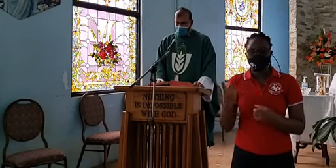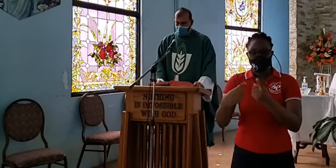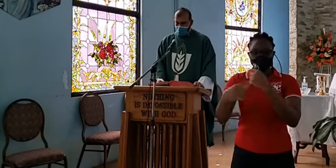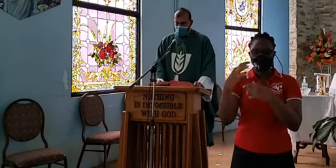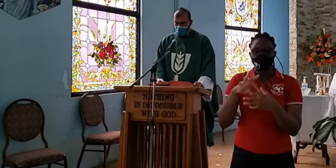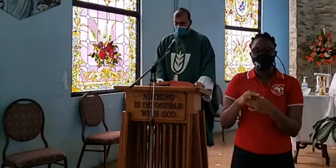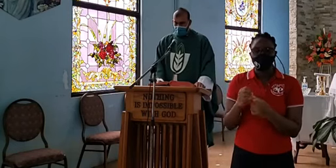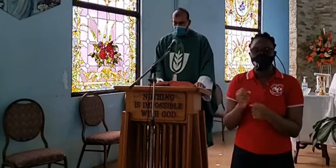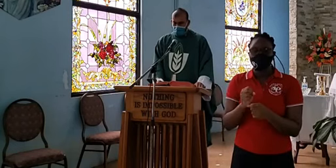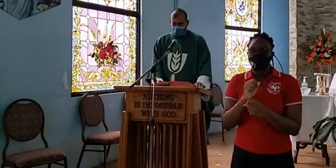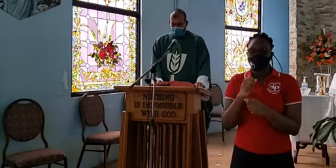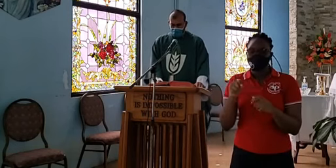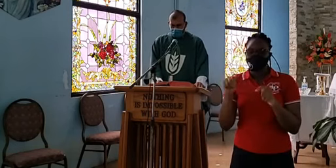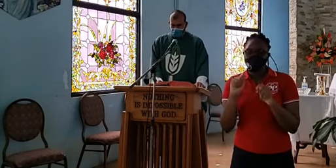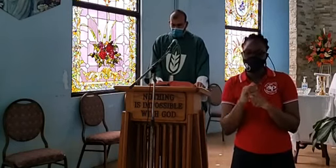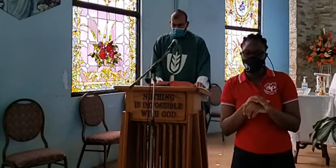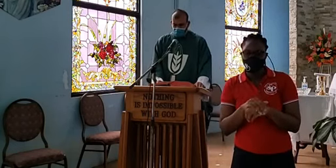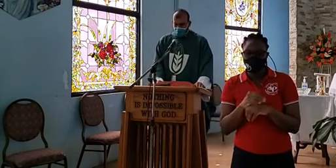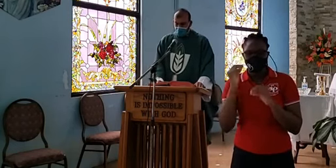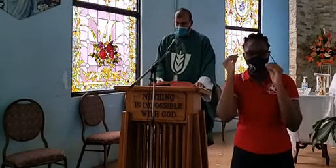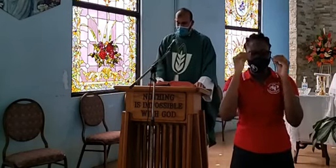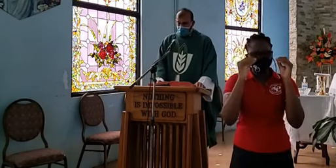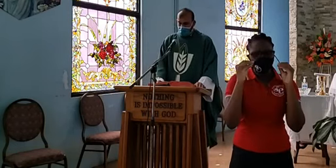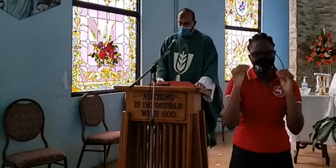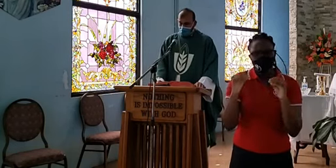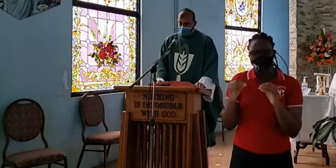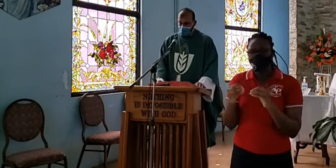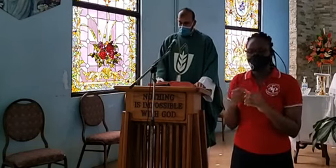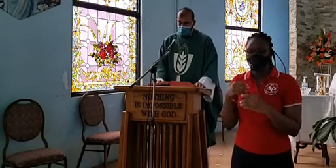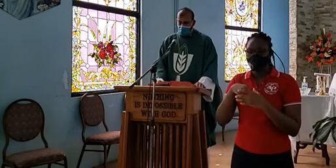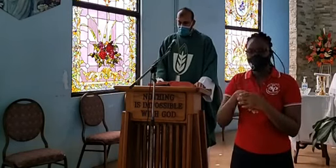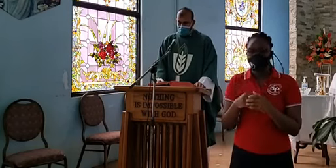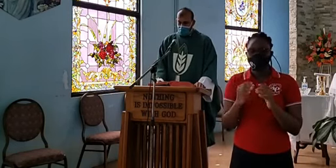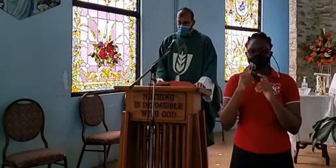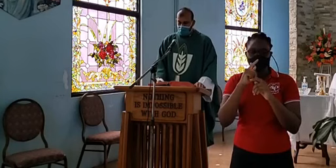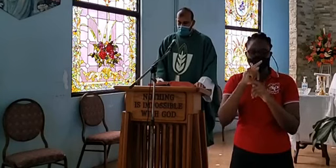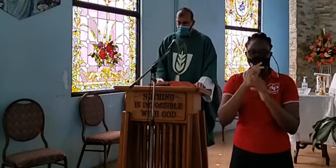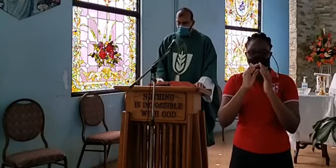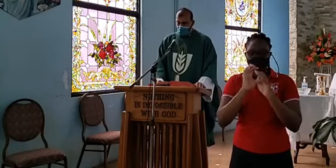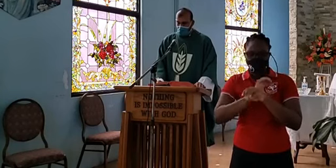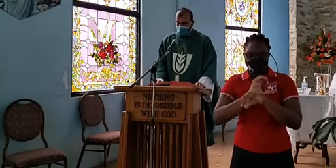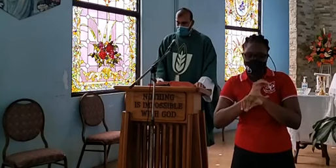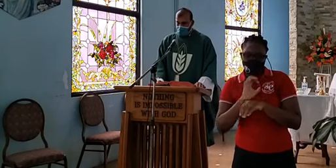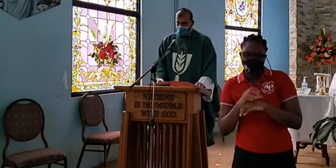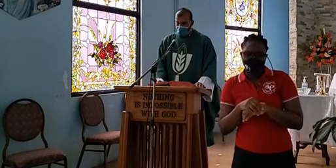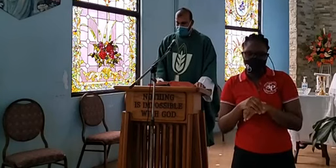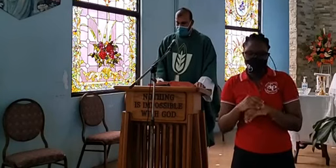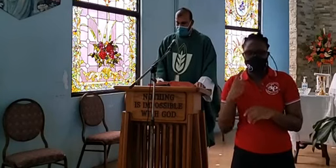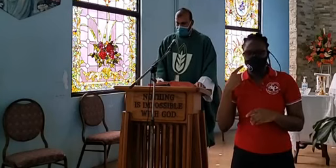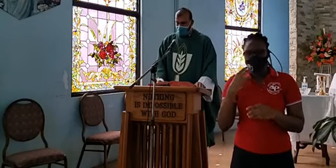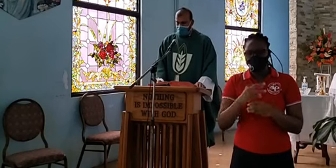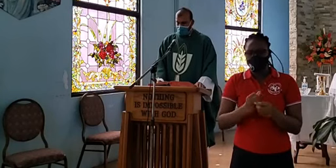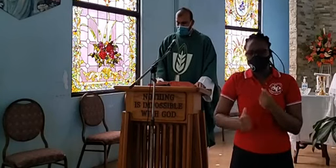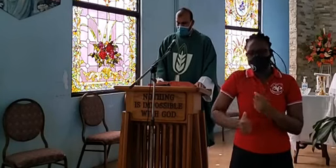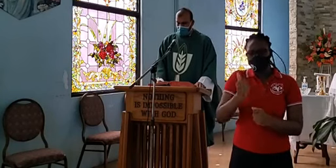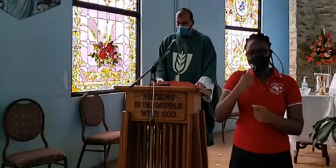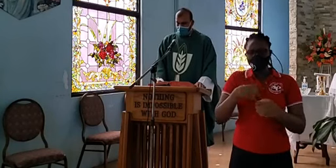of the Sabbath, he began teaching in the synagogue, and most of them were